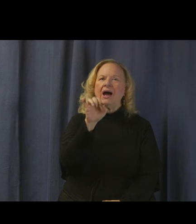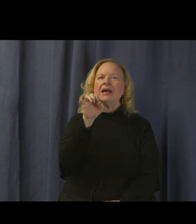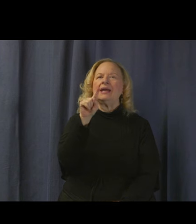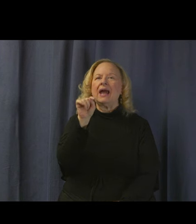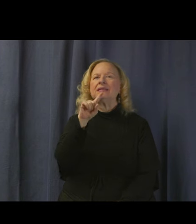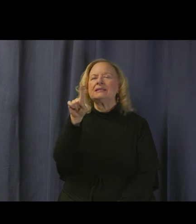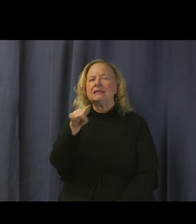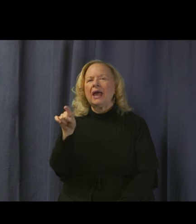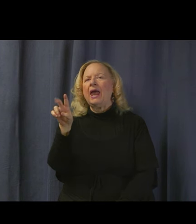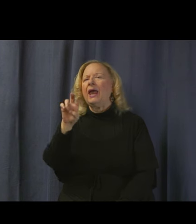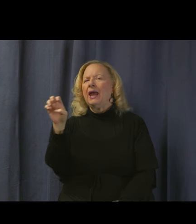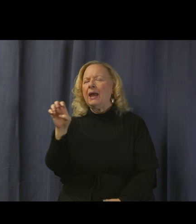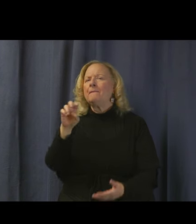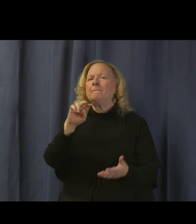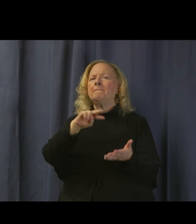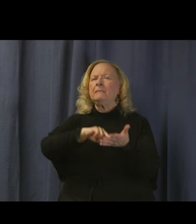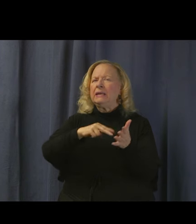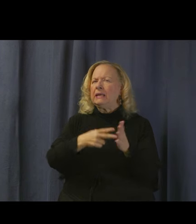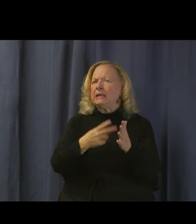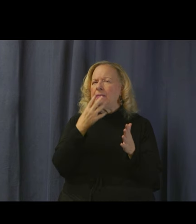And what does it mean?